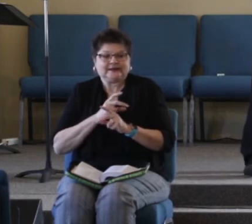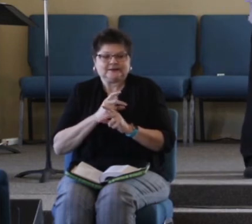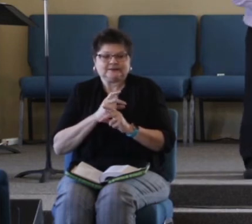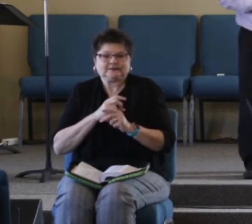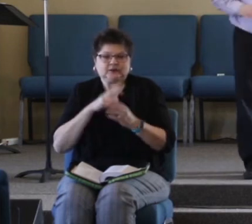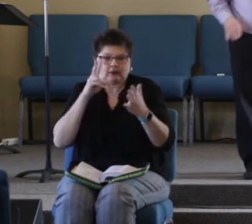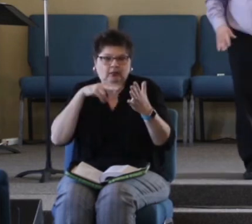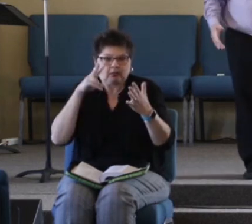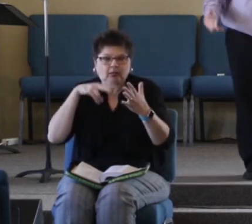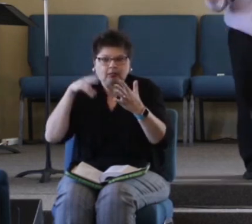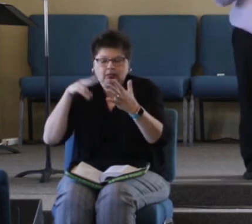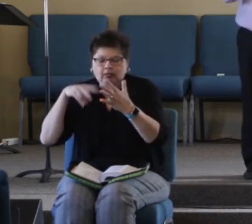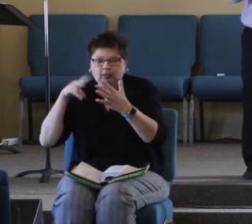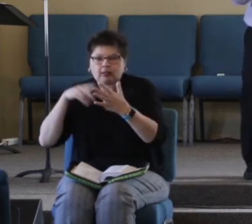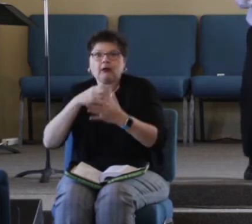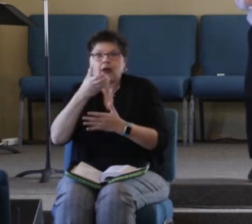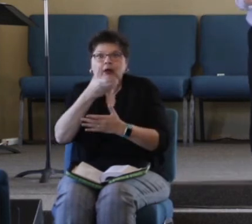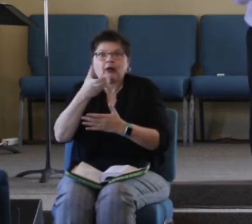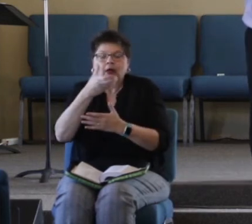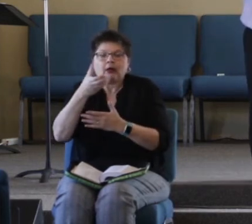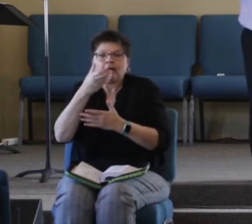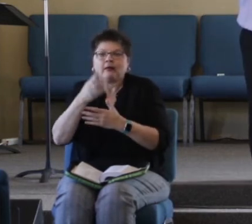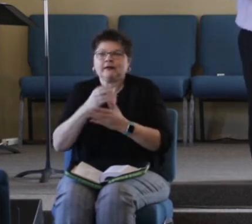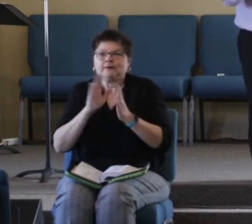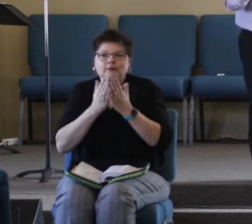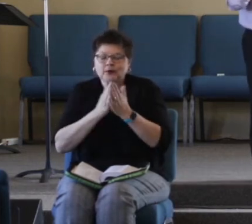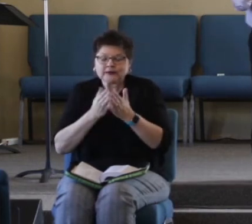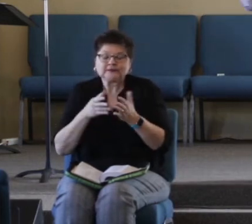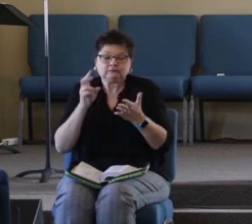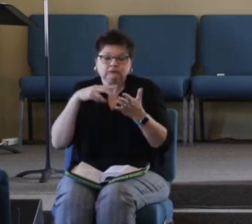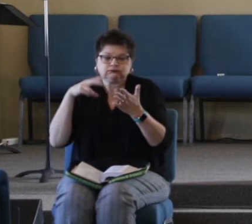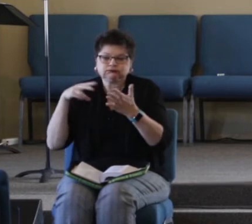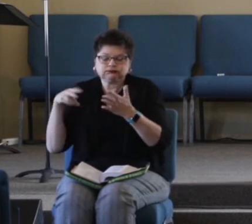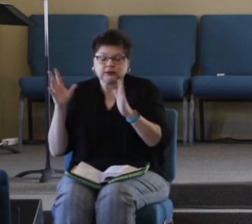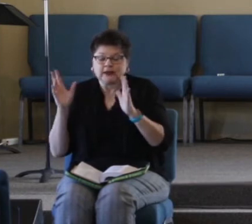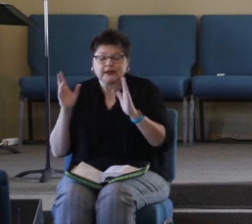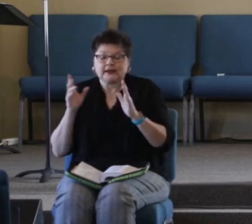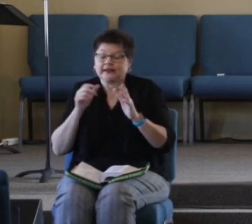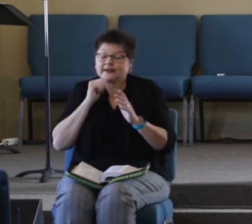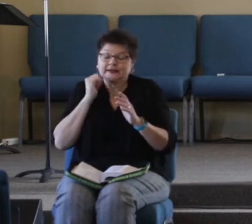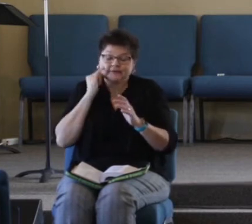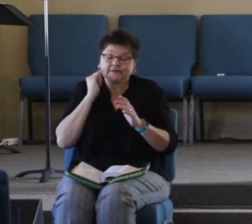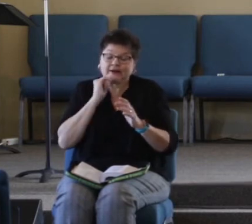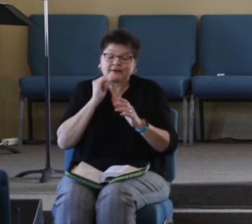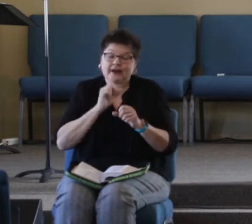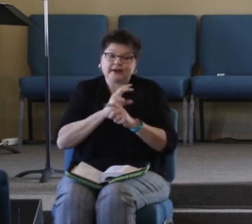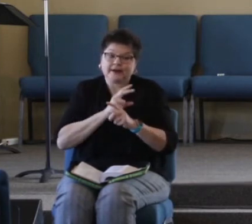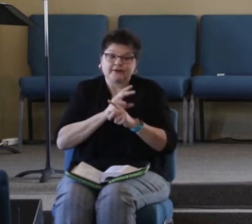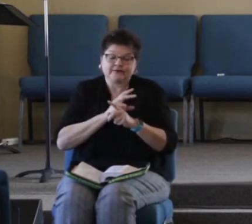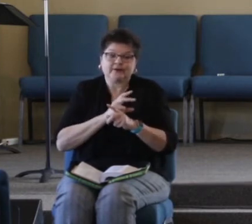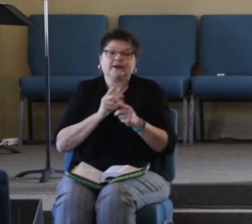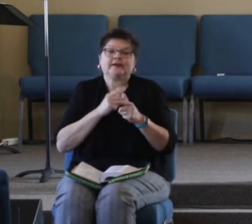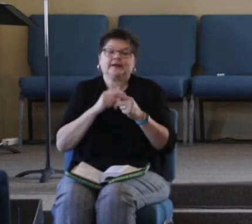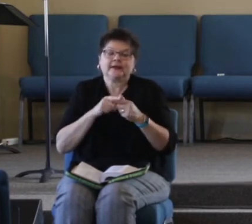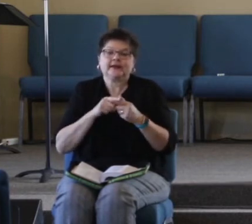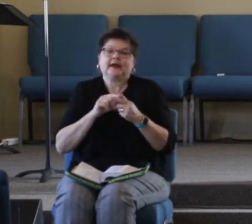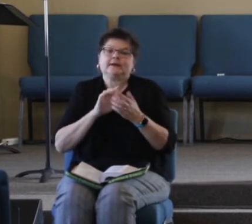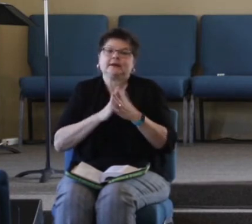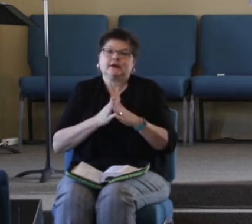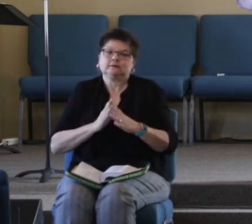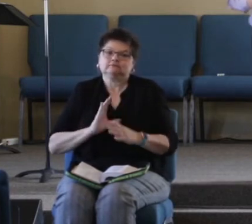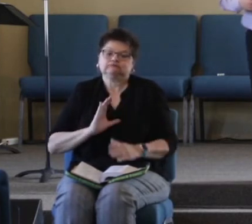I consume a lot of media and a lot of books, and if I'm not careful, then it begins to dampen my